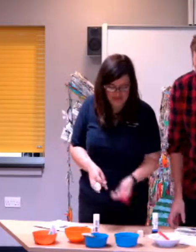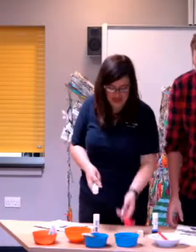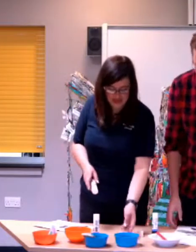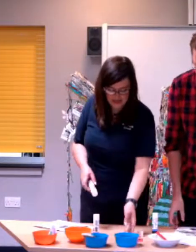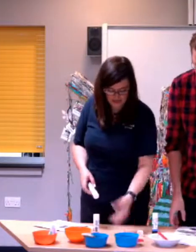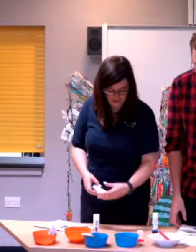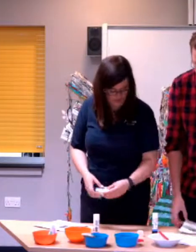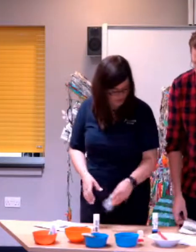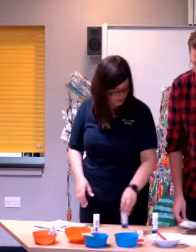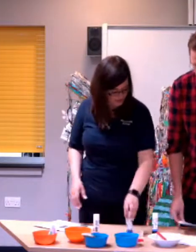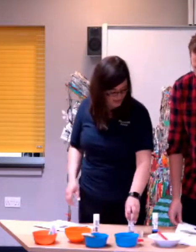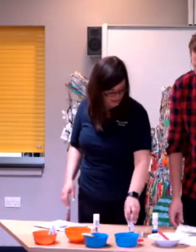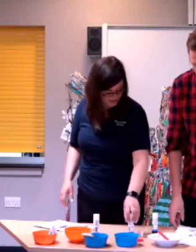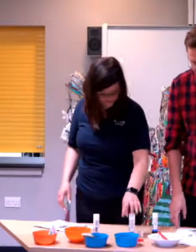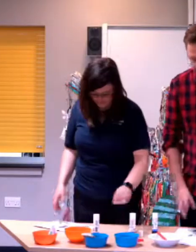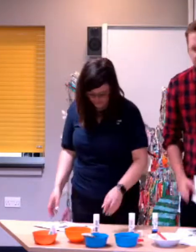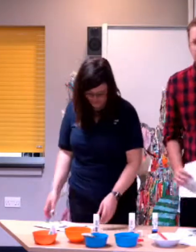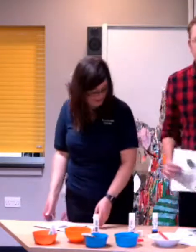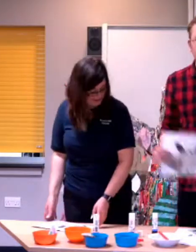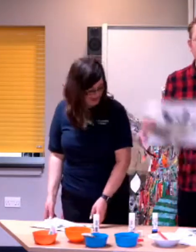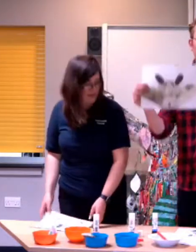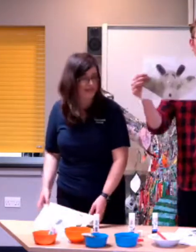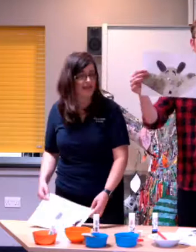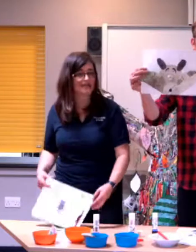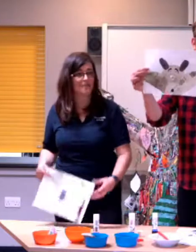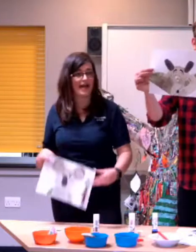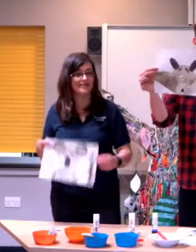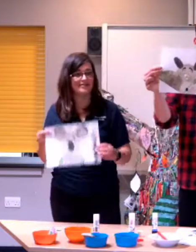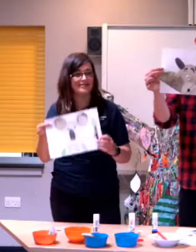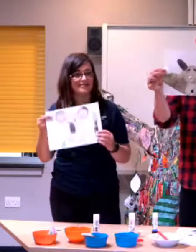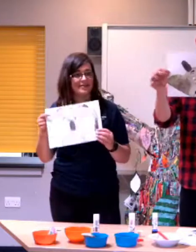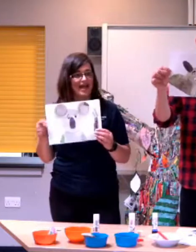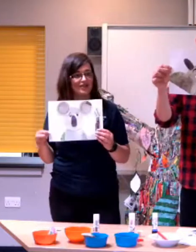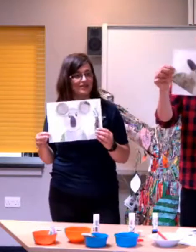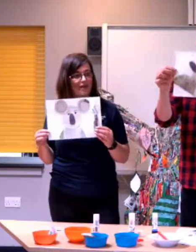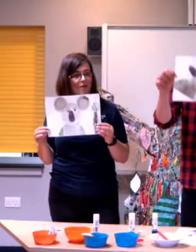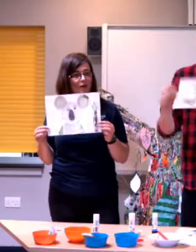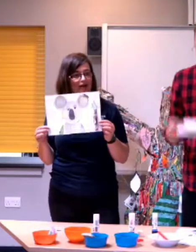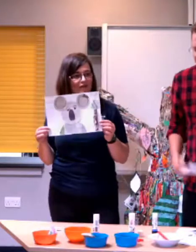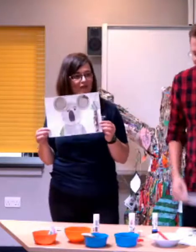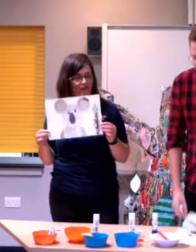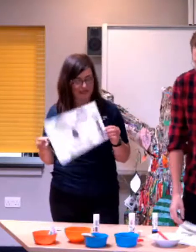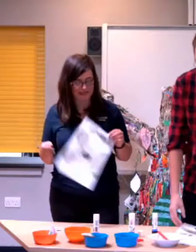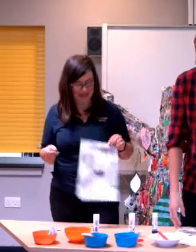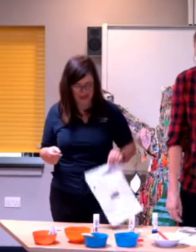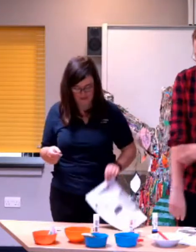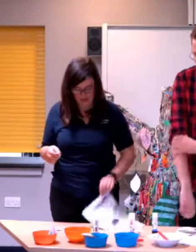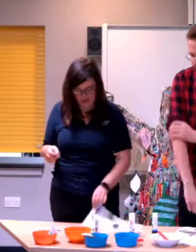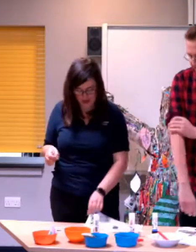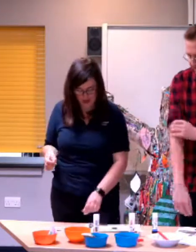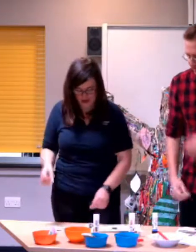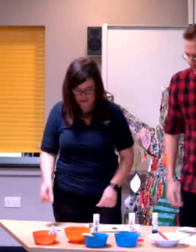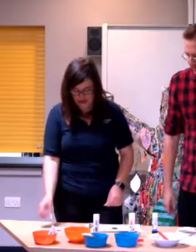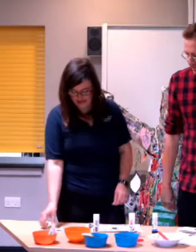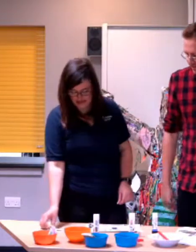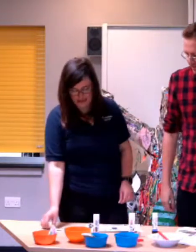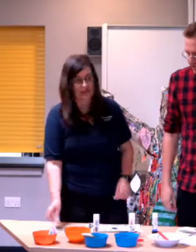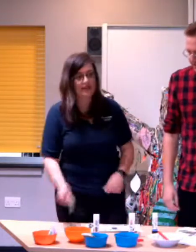see your koalas slash anteaters slash bats slash pigs. Whatever you fancy. Have a go at home and send us in